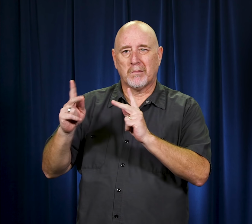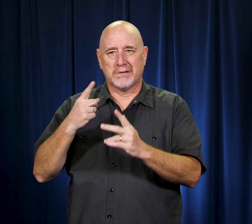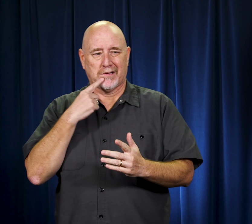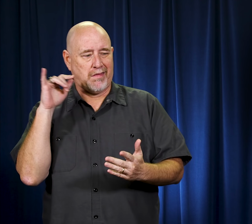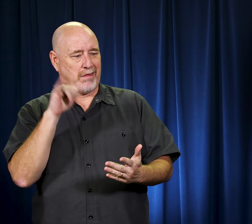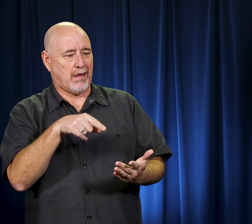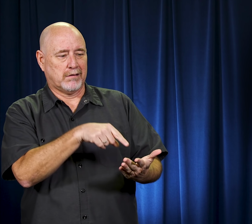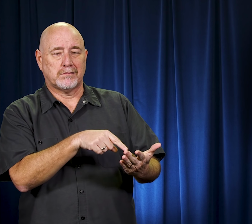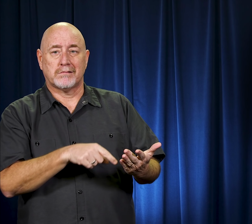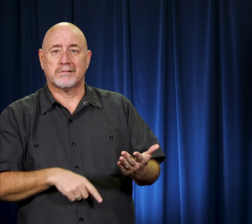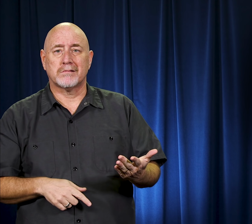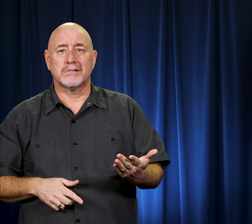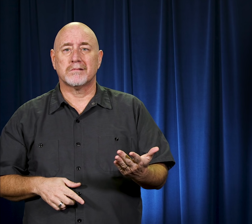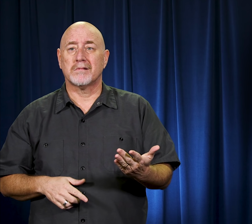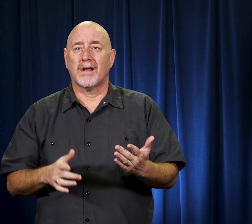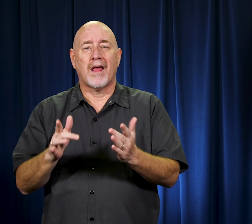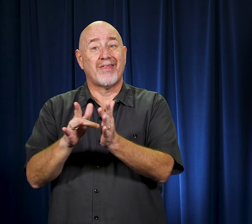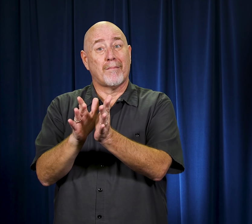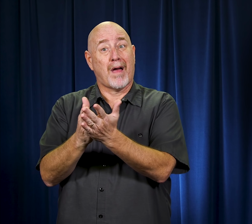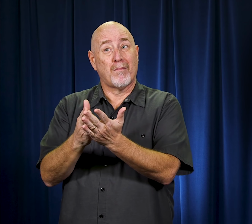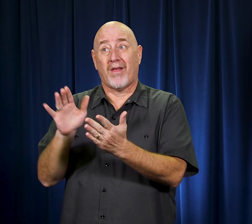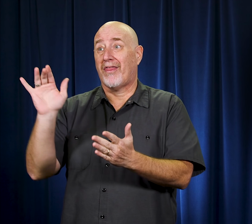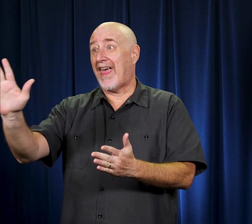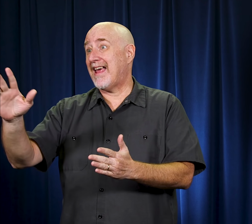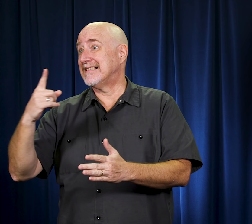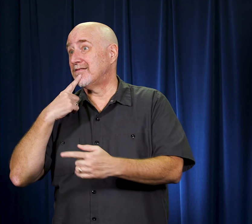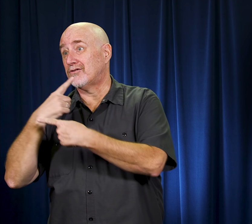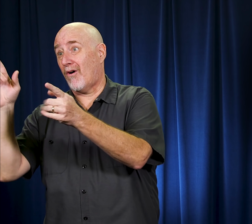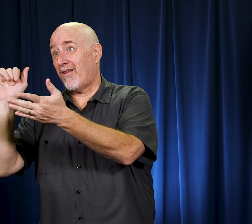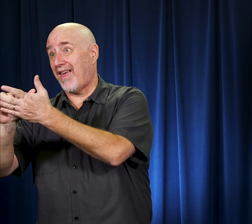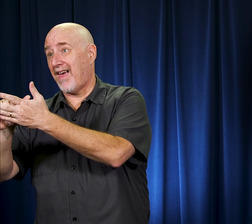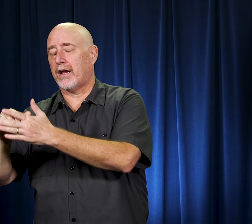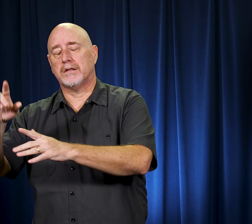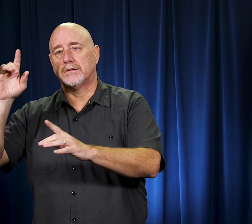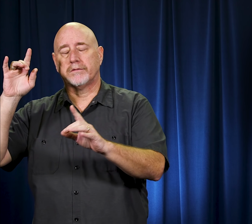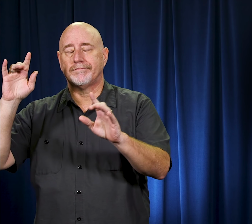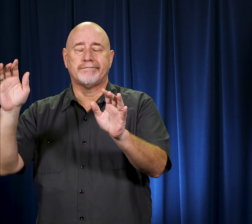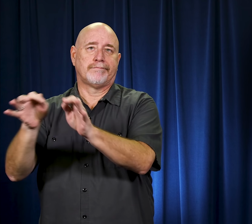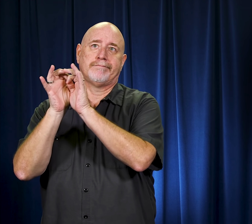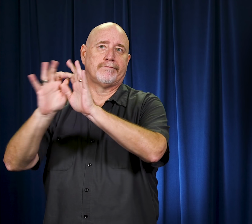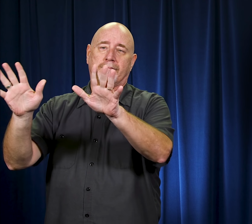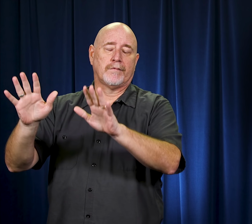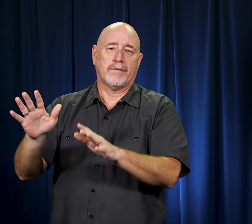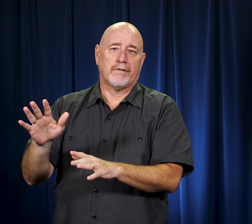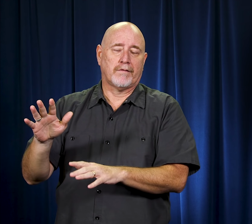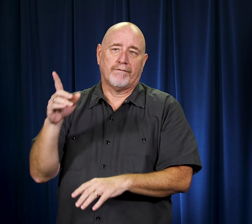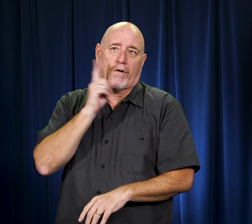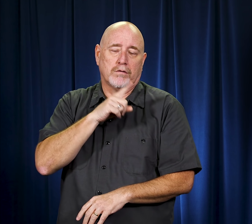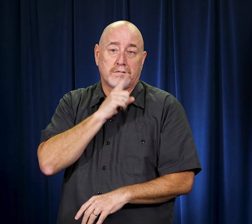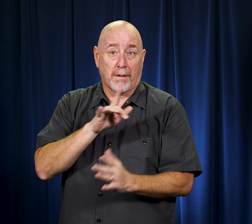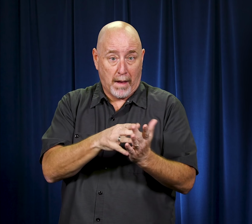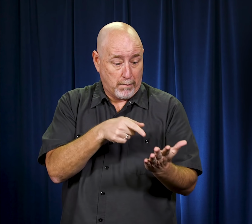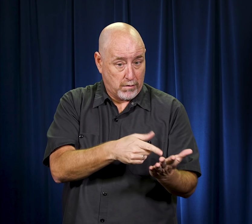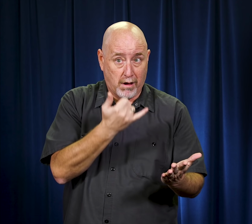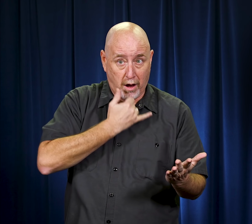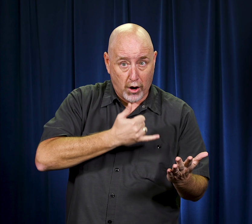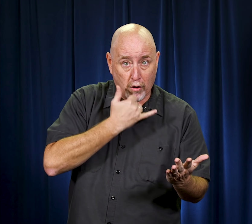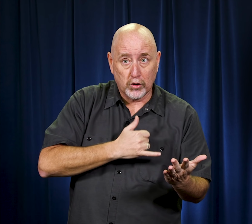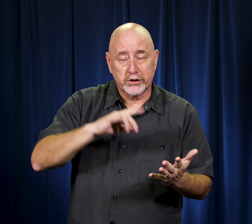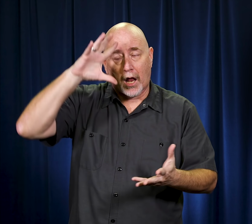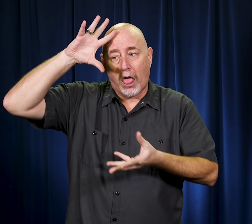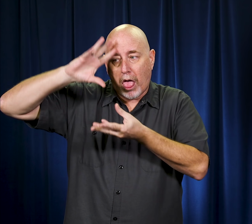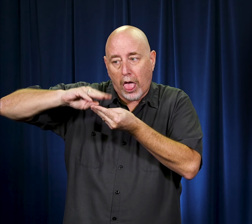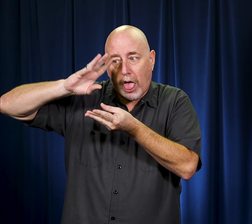world. This accusation is patently false. Not only does the Bible not contain errors